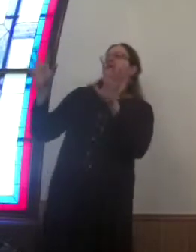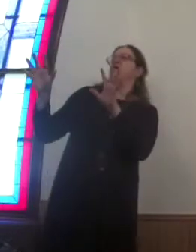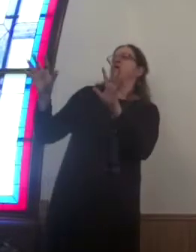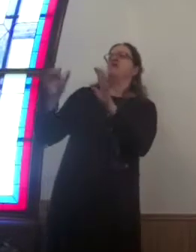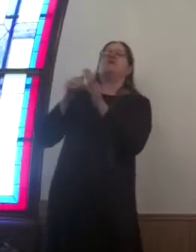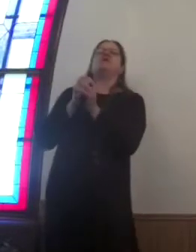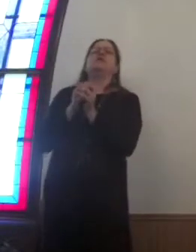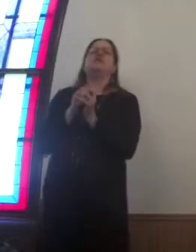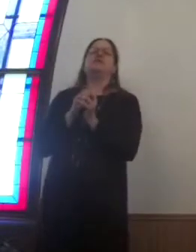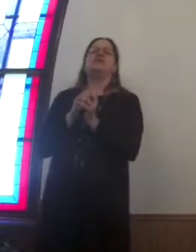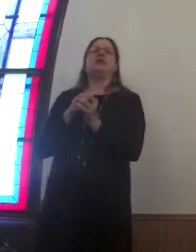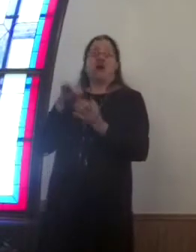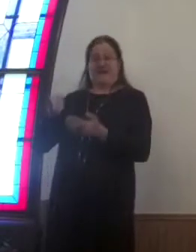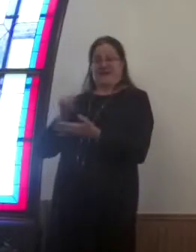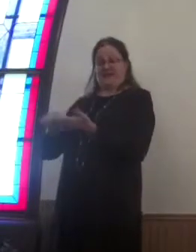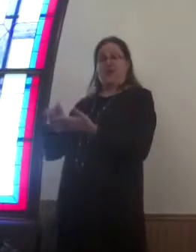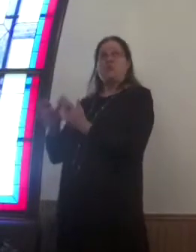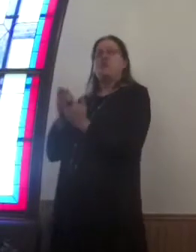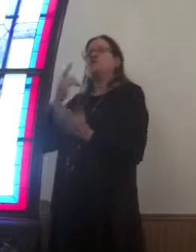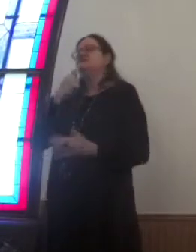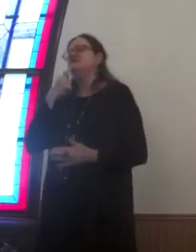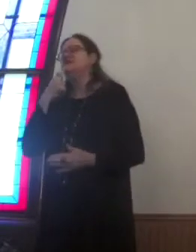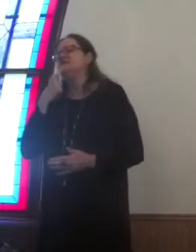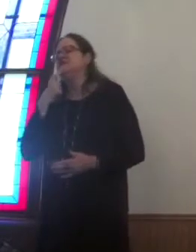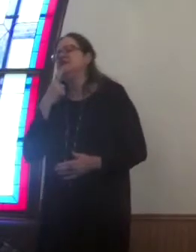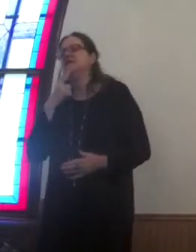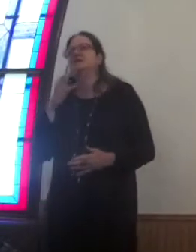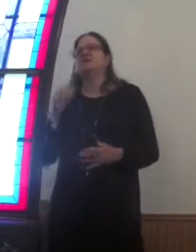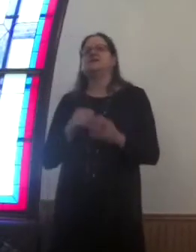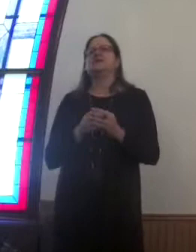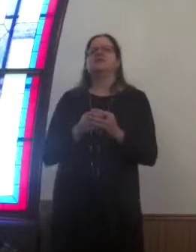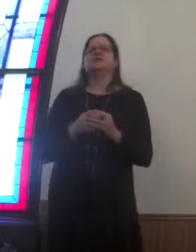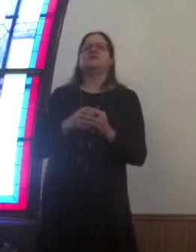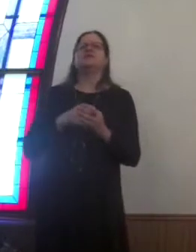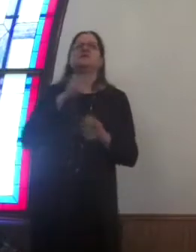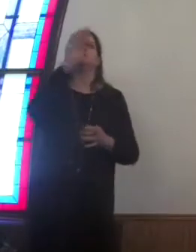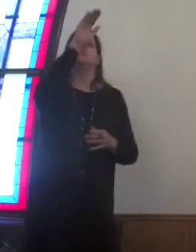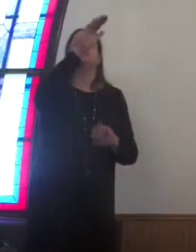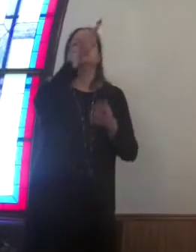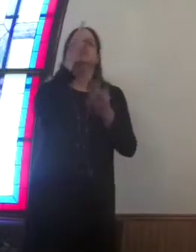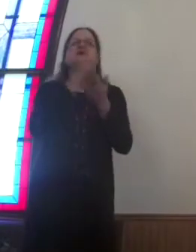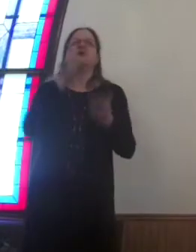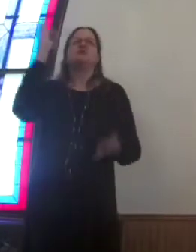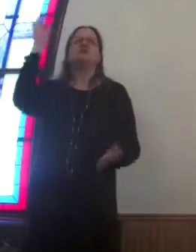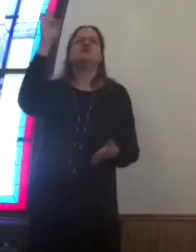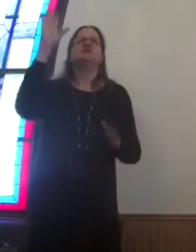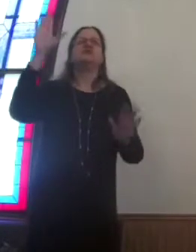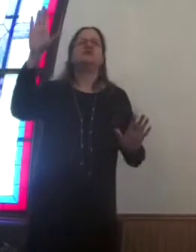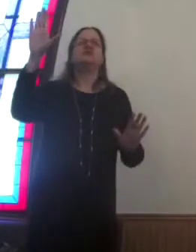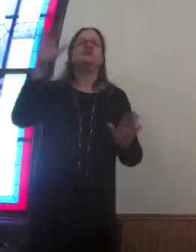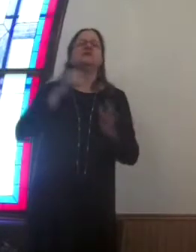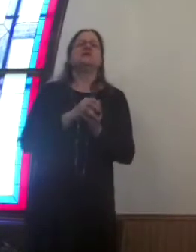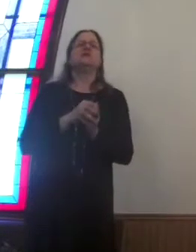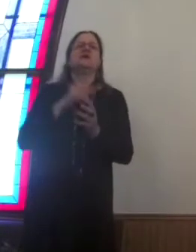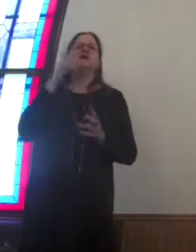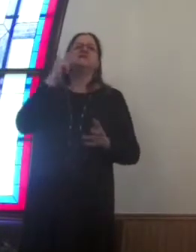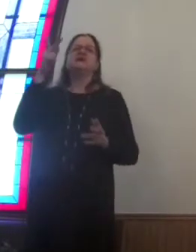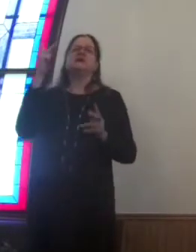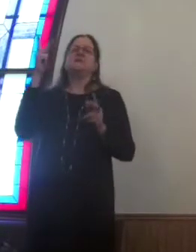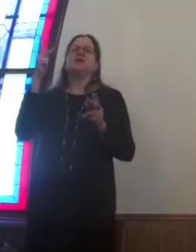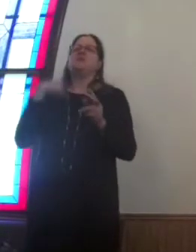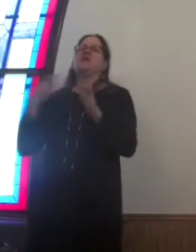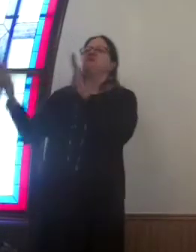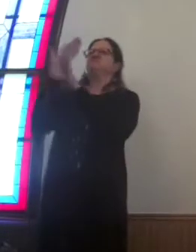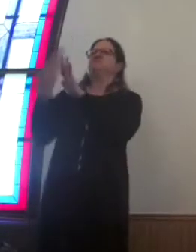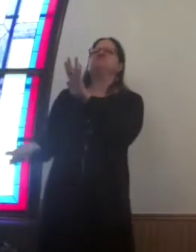Wallis writes this in his book. Tutu stopped preaching and just looked at the intruders as they lined